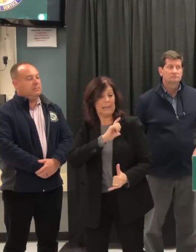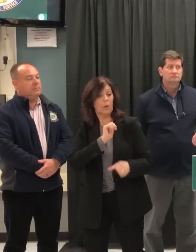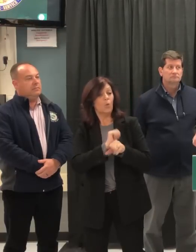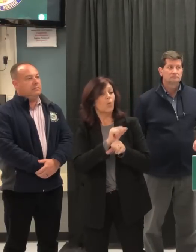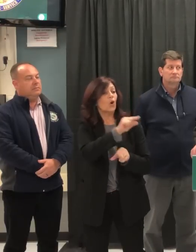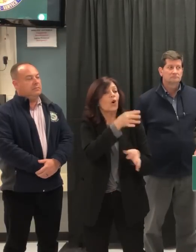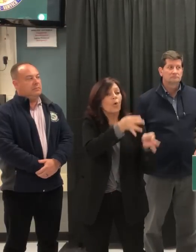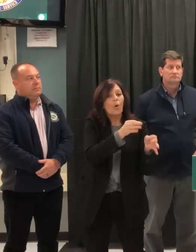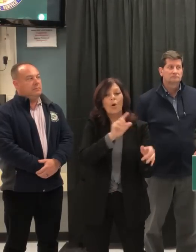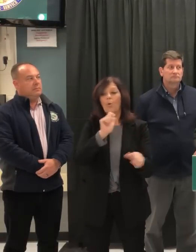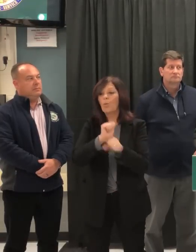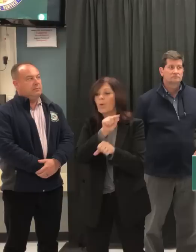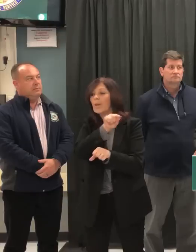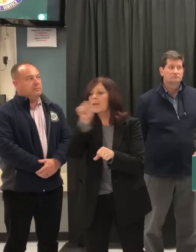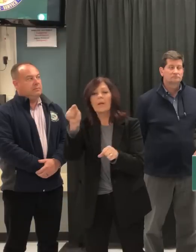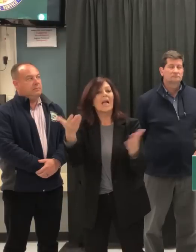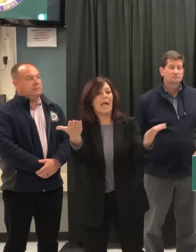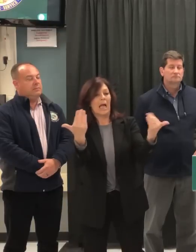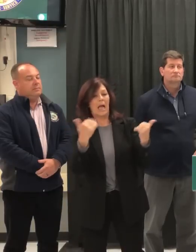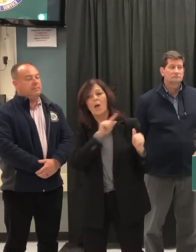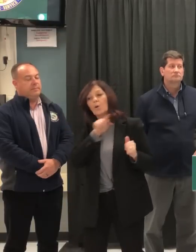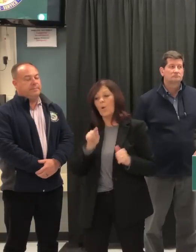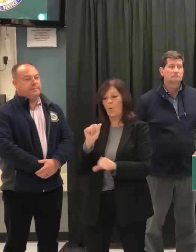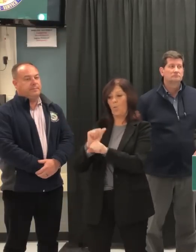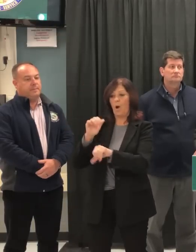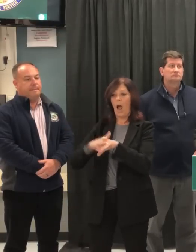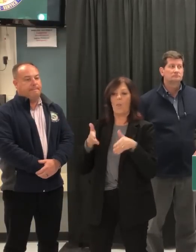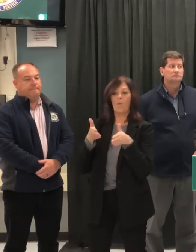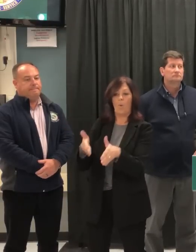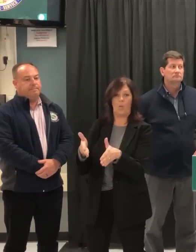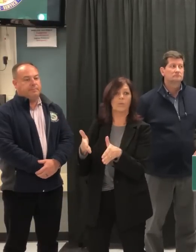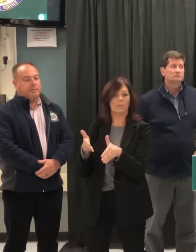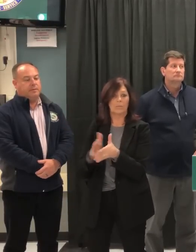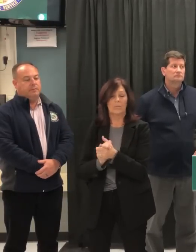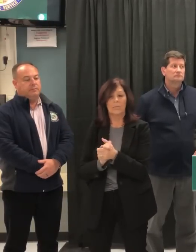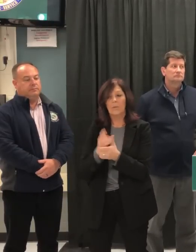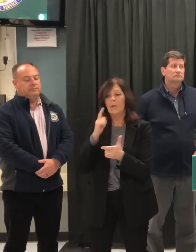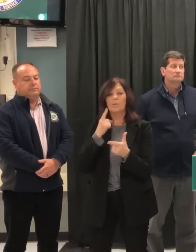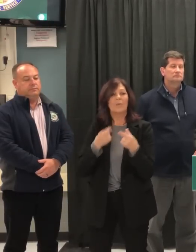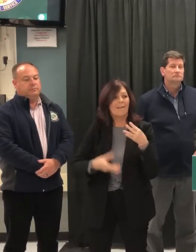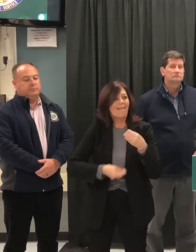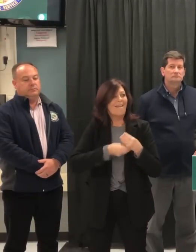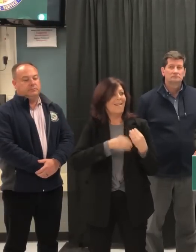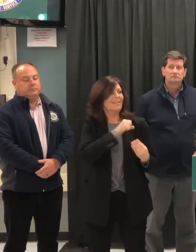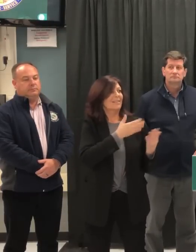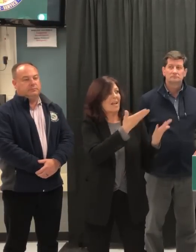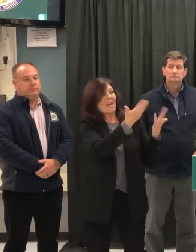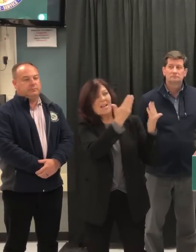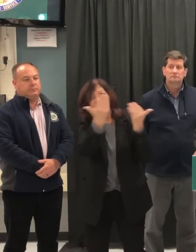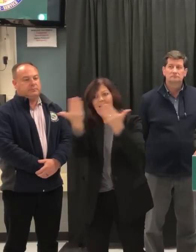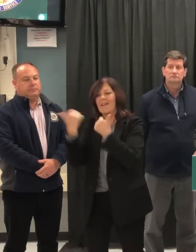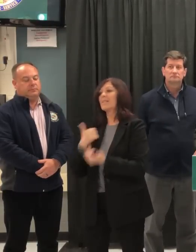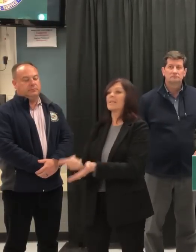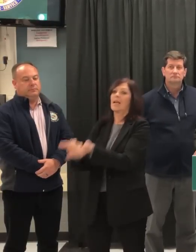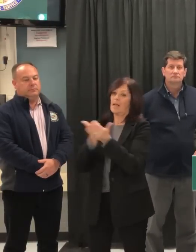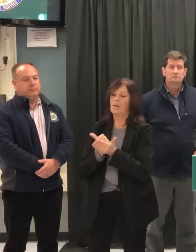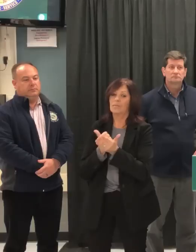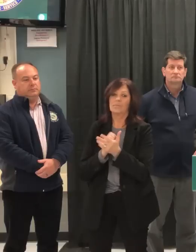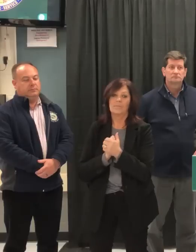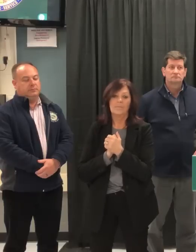posts and get them out on the roads. So we have a lot of additional personnel out there, and I